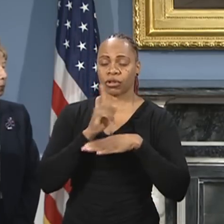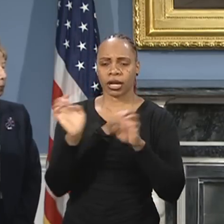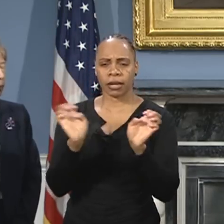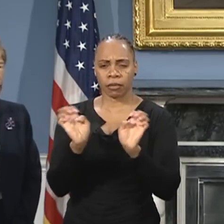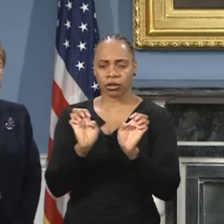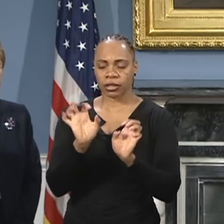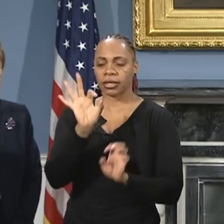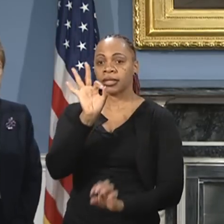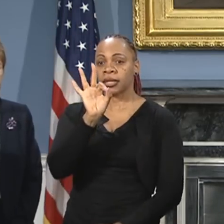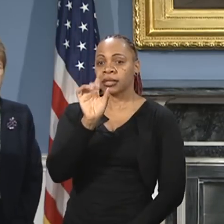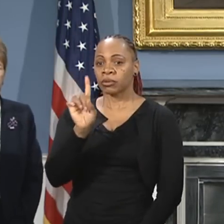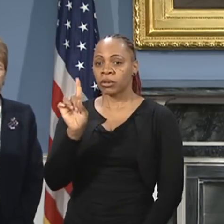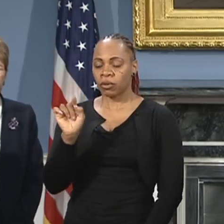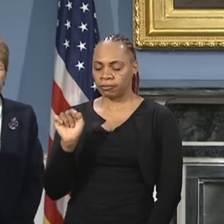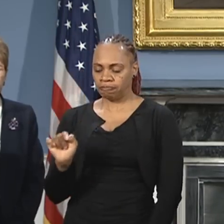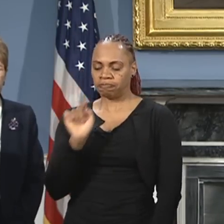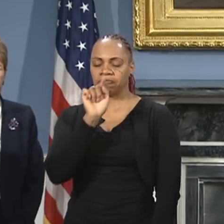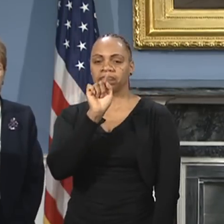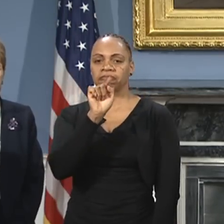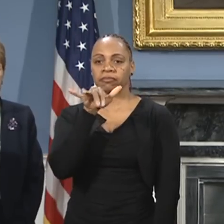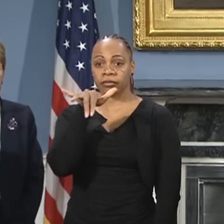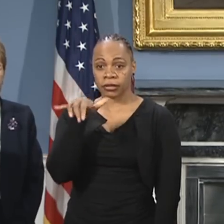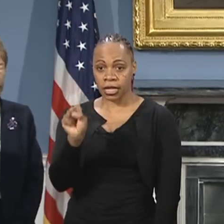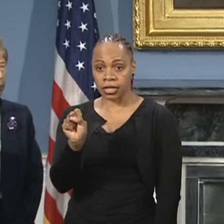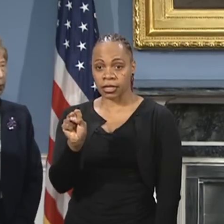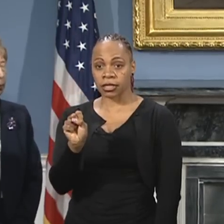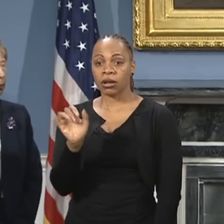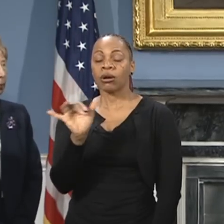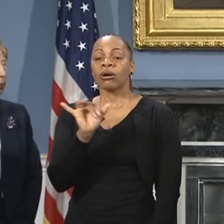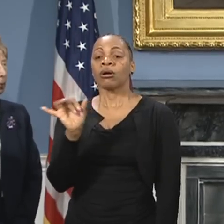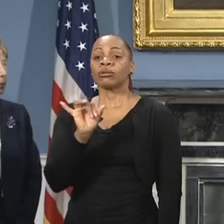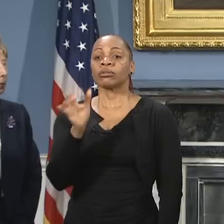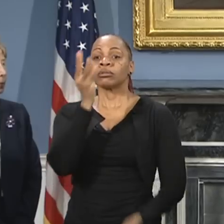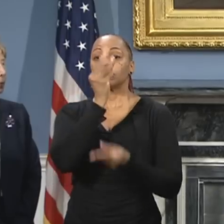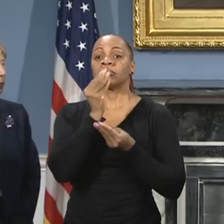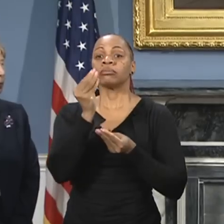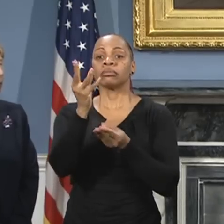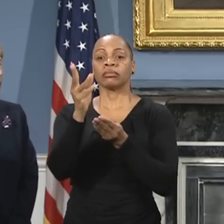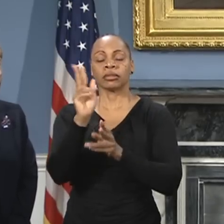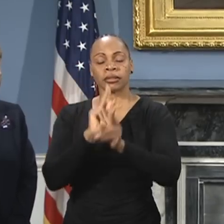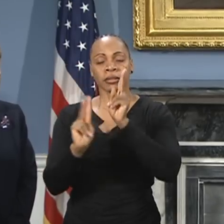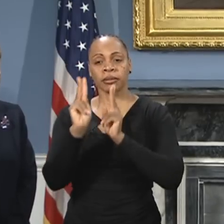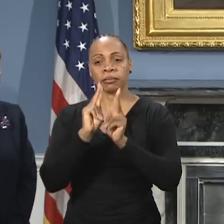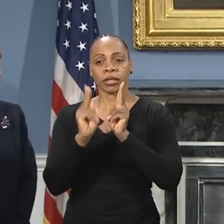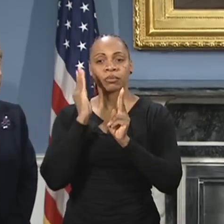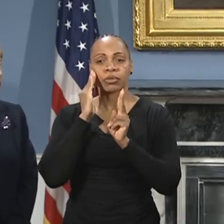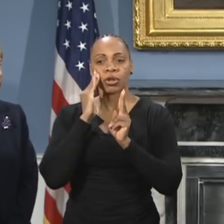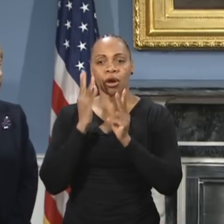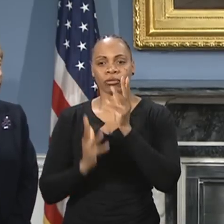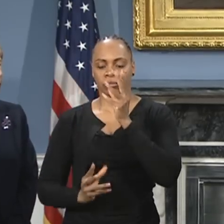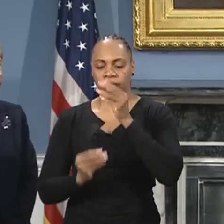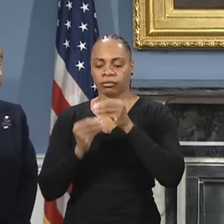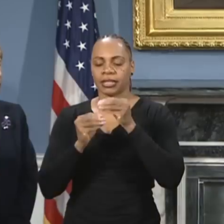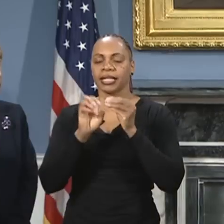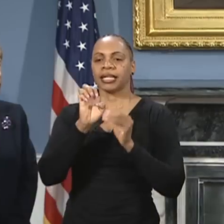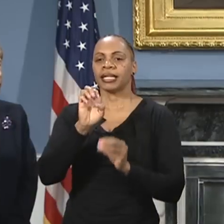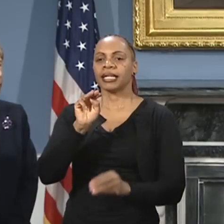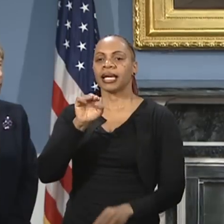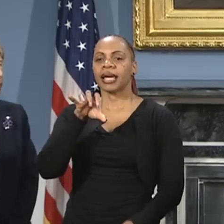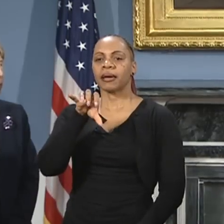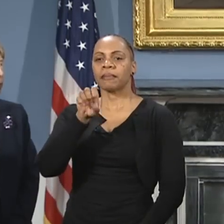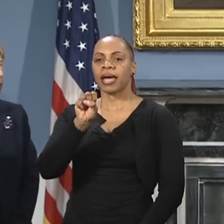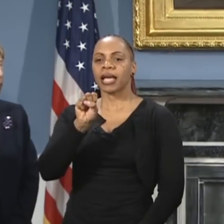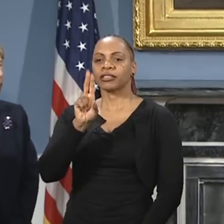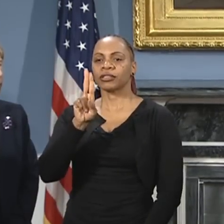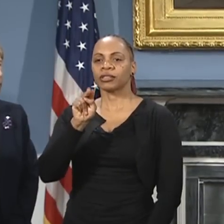911. And additionally, want to let people know that additional EMS units have been added. So there'll